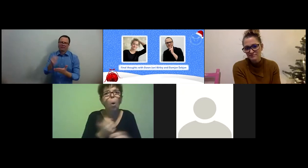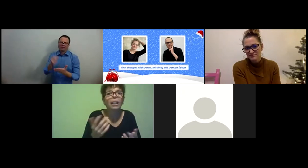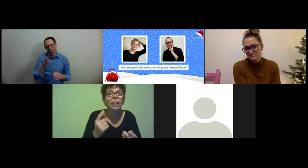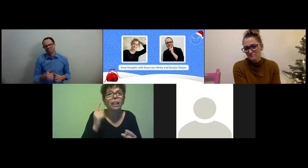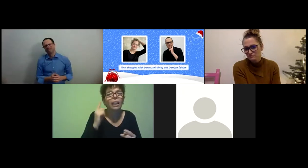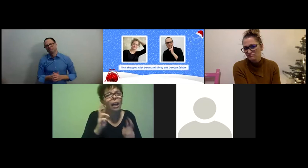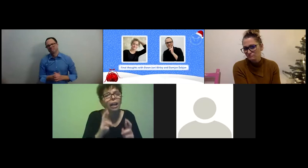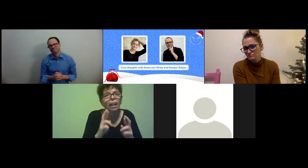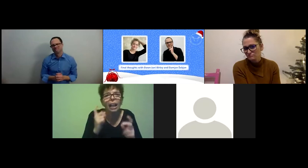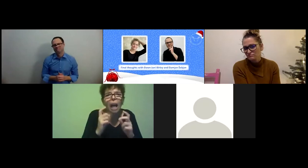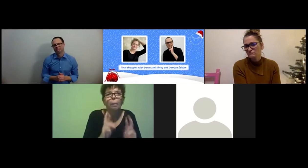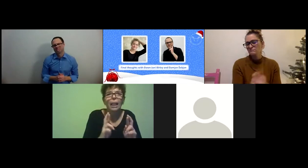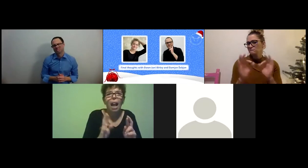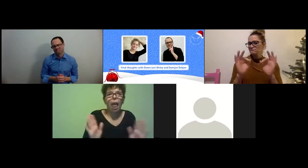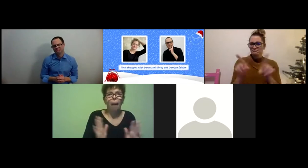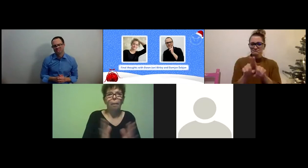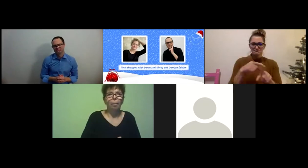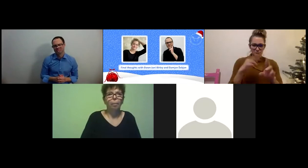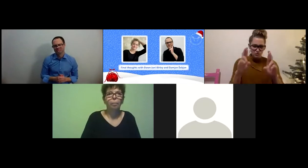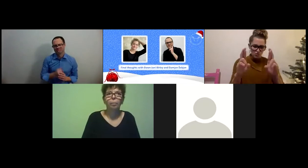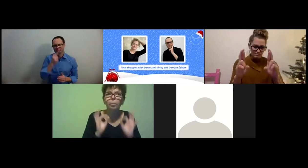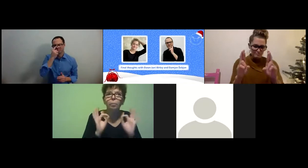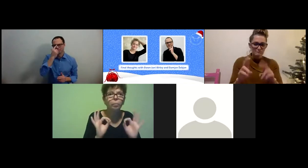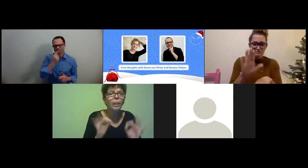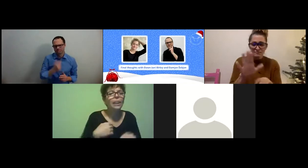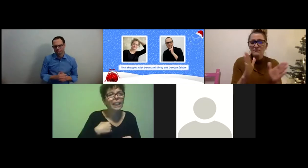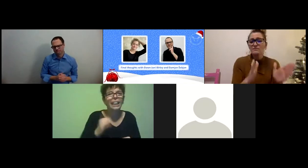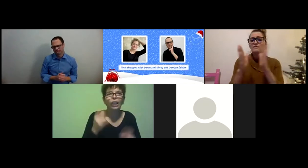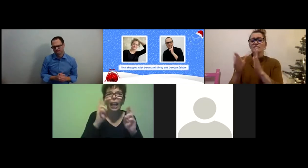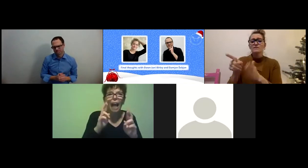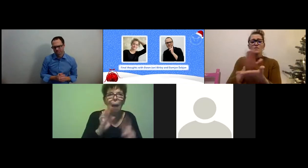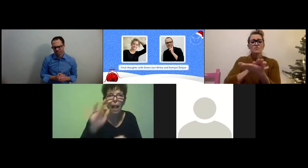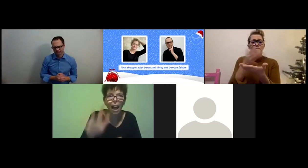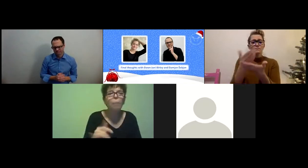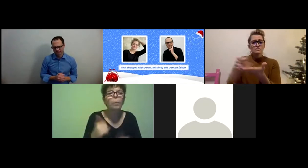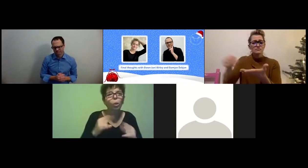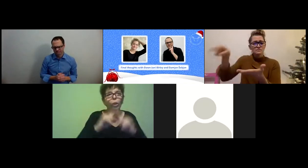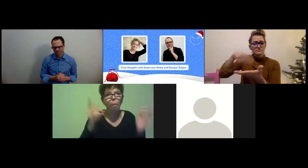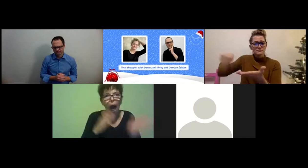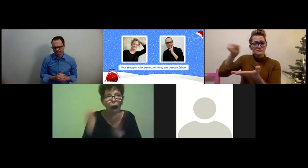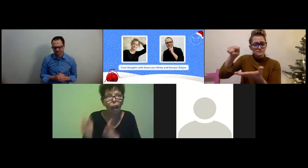interpretation. I want the EU to support the deaf community to develop that.